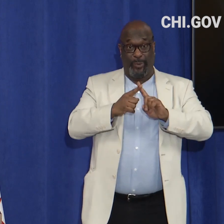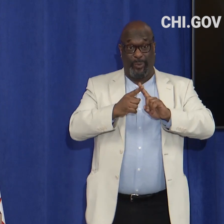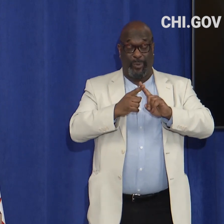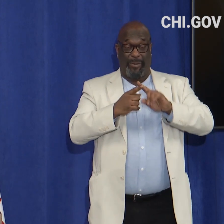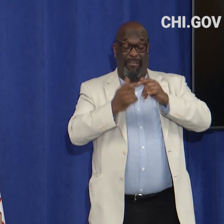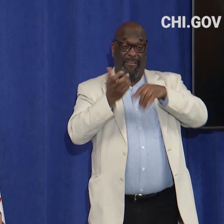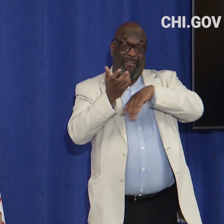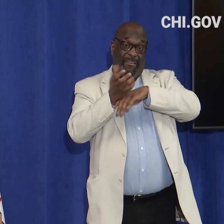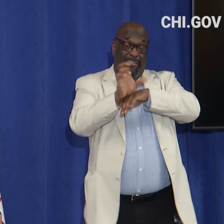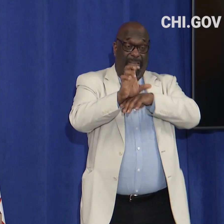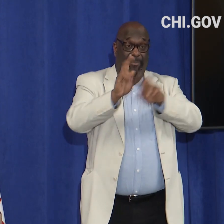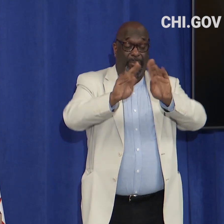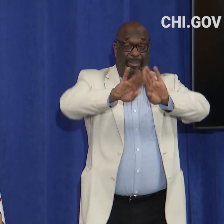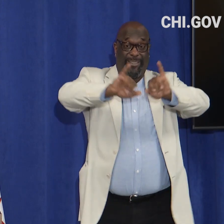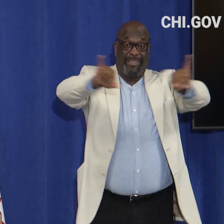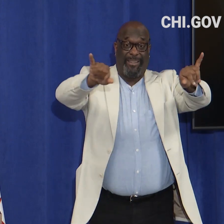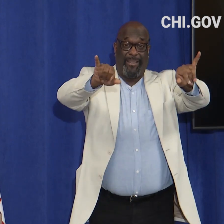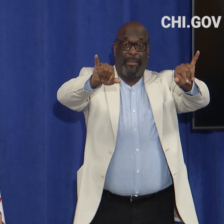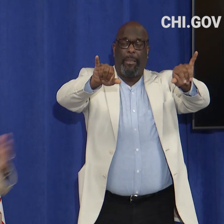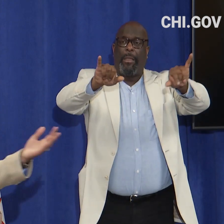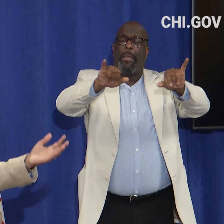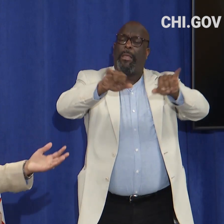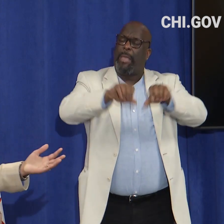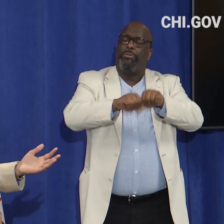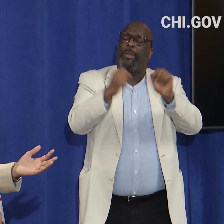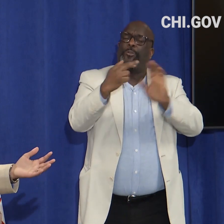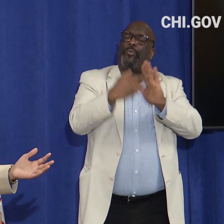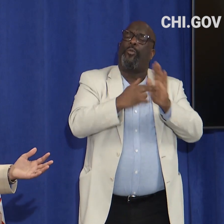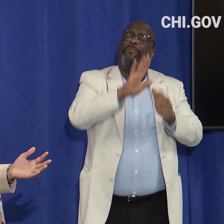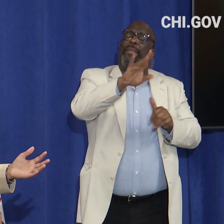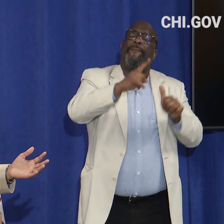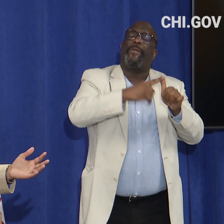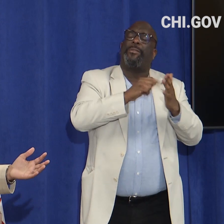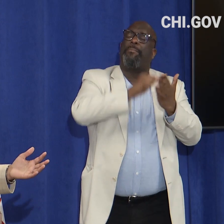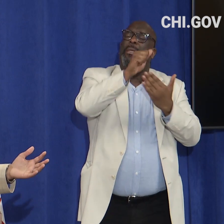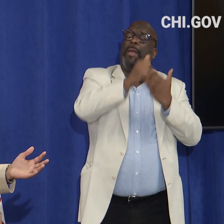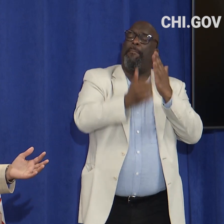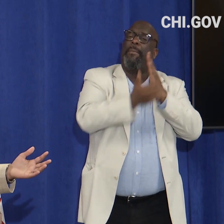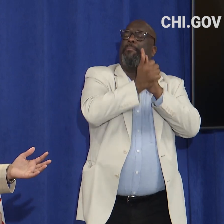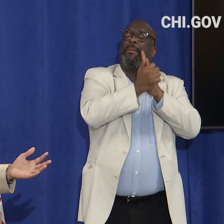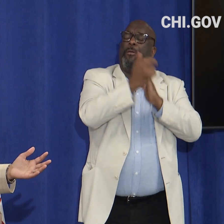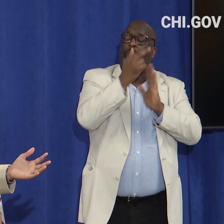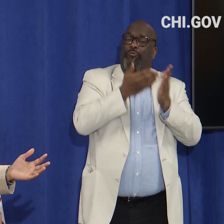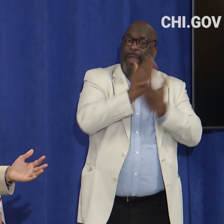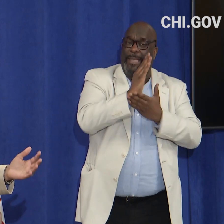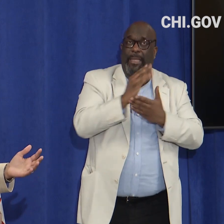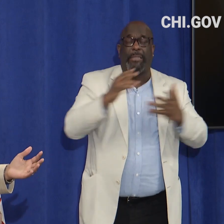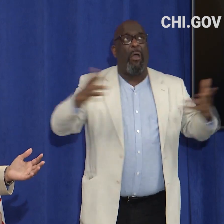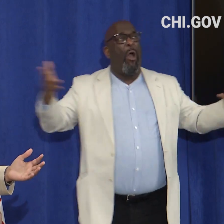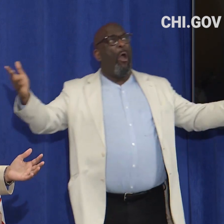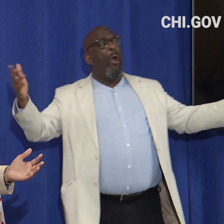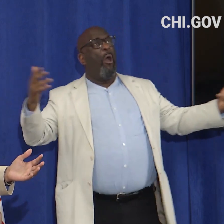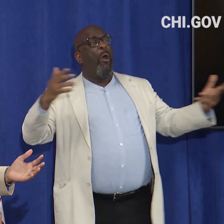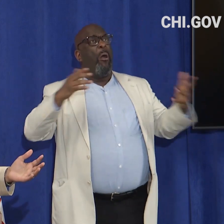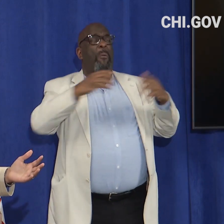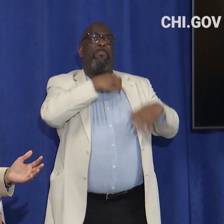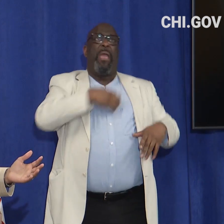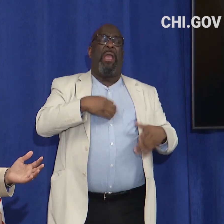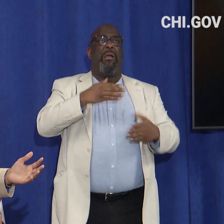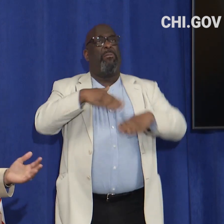people's First Amendment rights, then the question would be, oh my gosh, the mayor has stopped people from peacefully